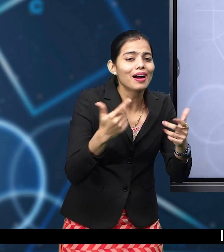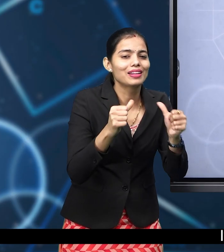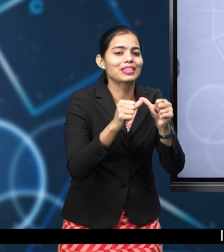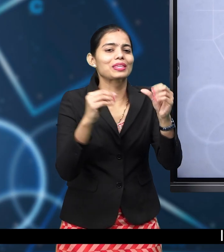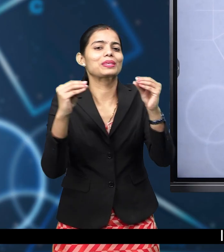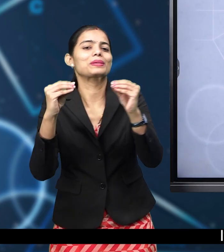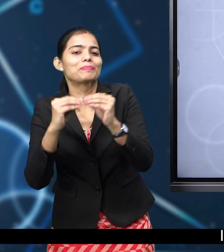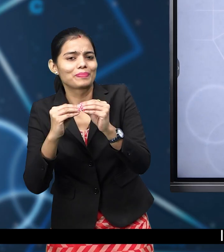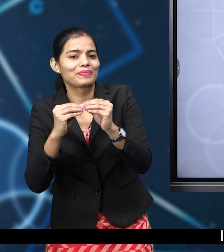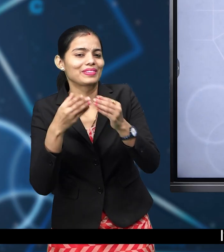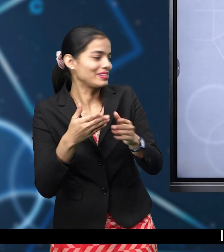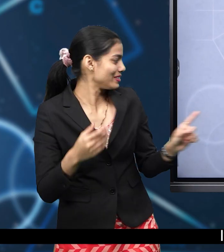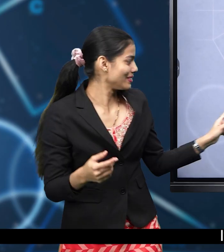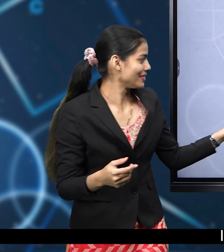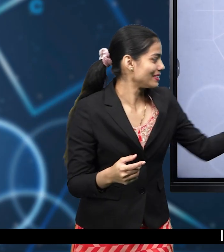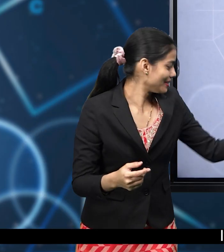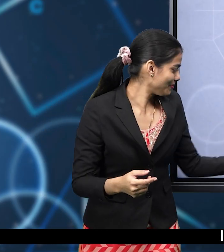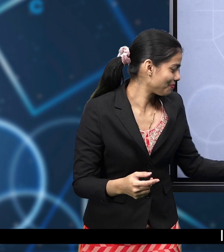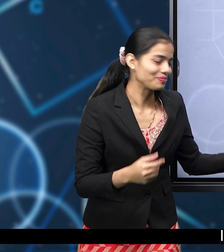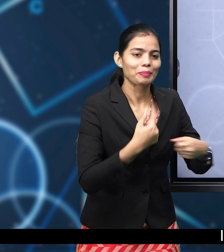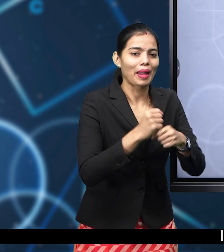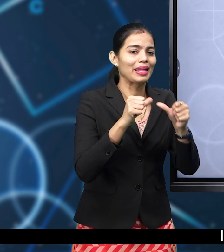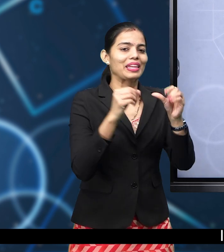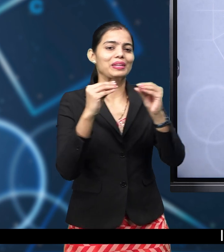It is made as AB bar.